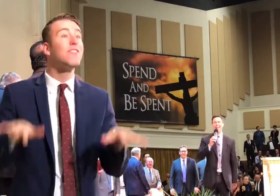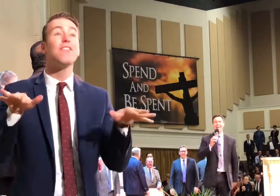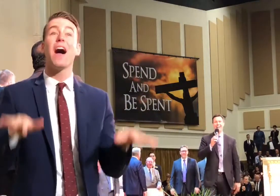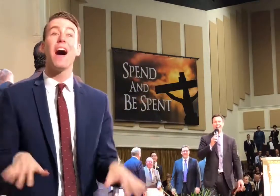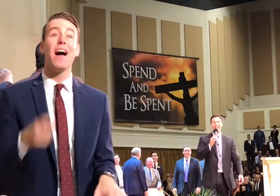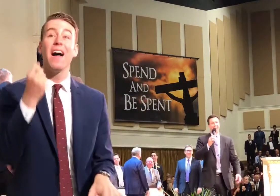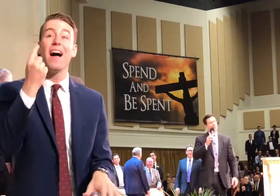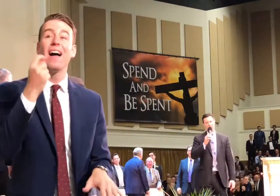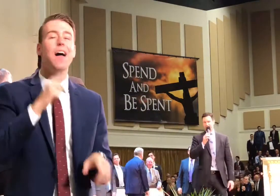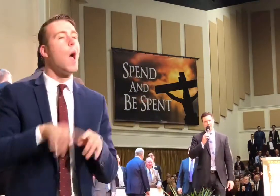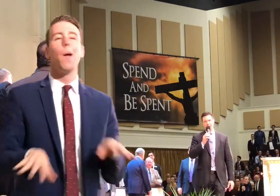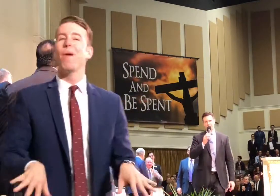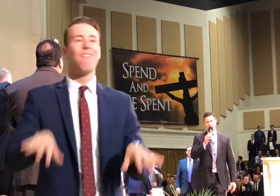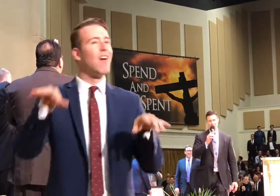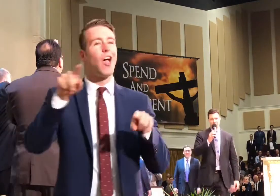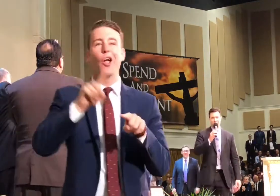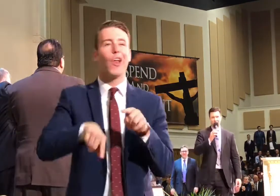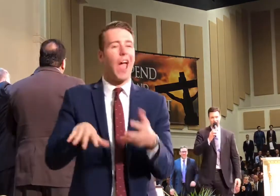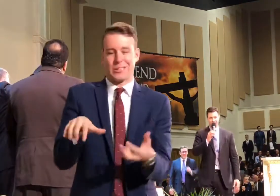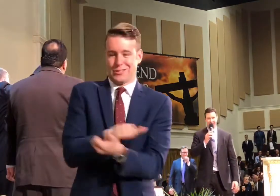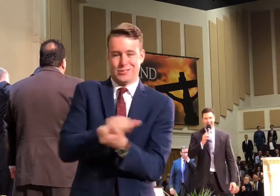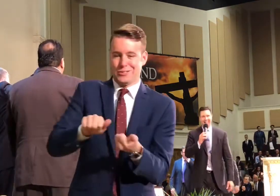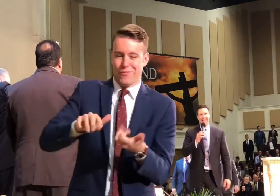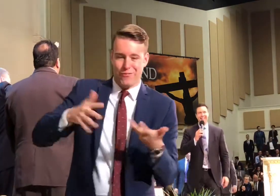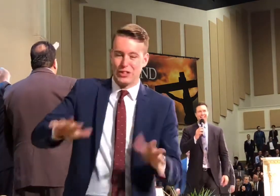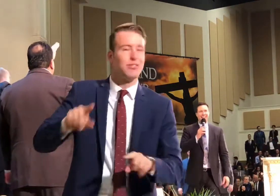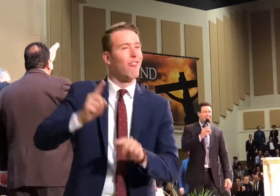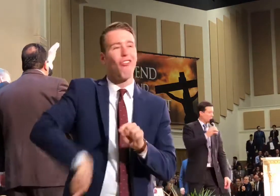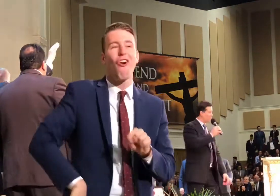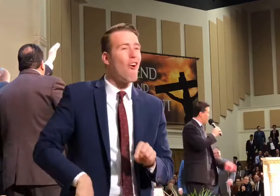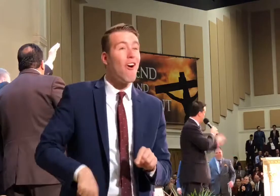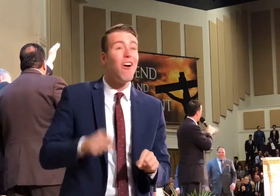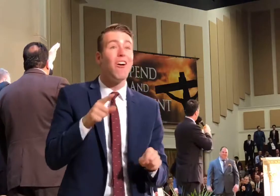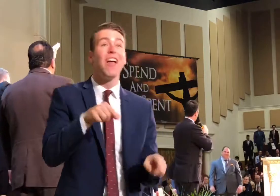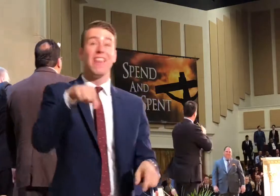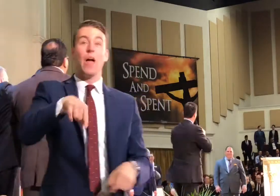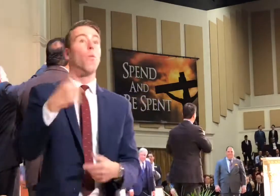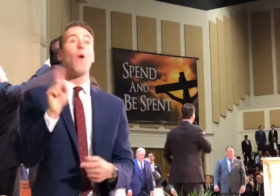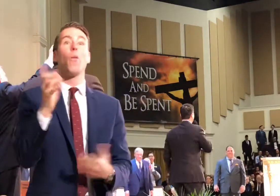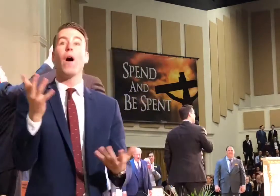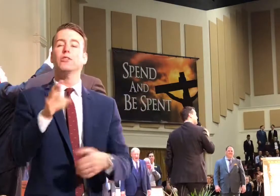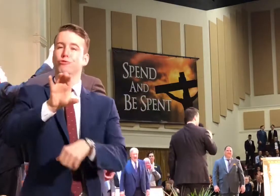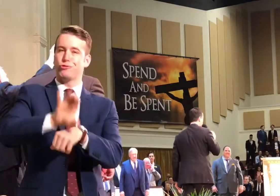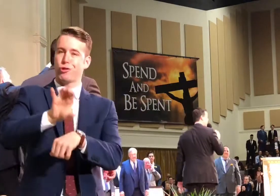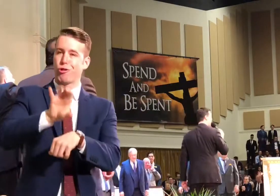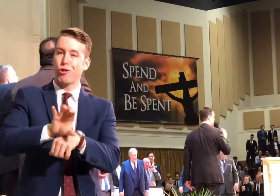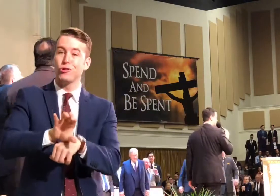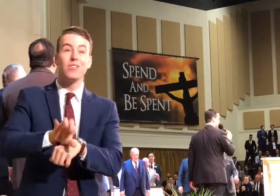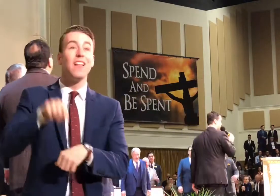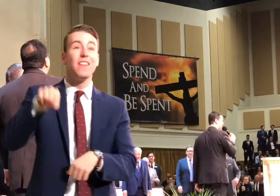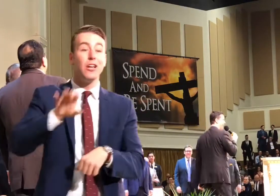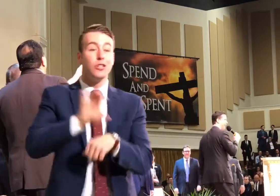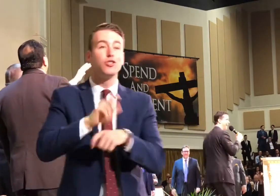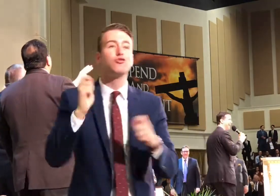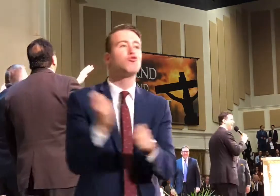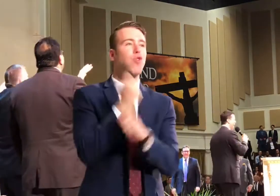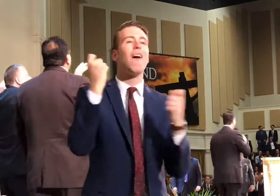flood, and the flood couldn't turn it. It's the church, it's